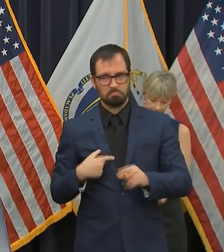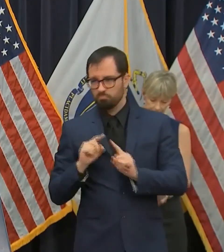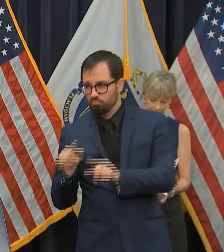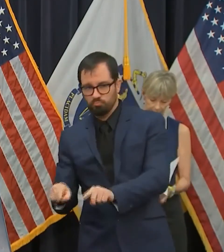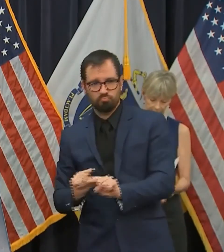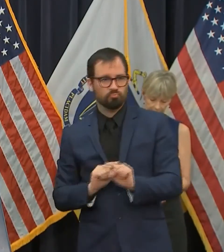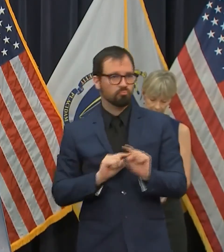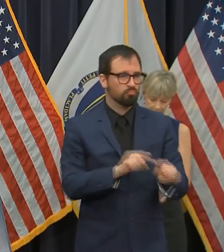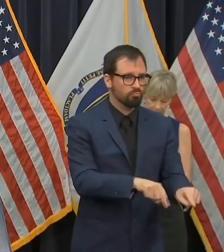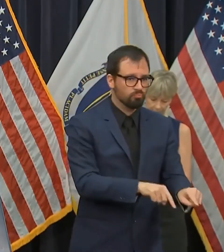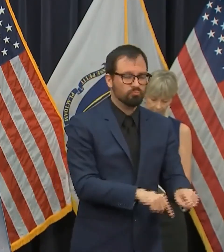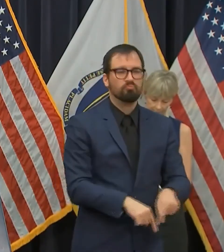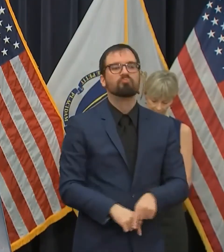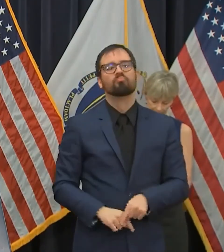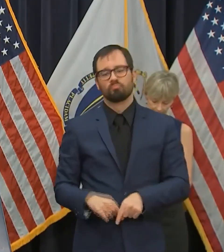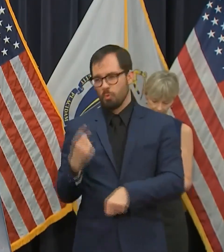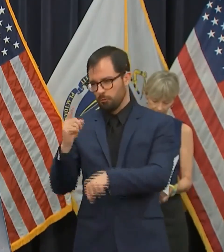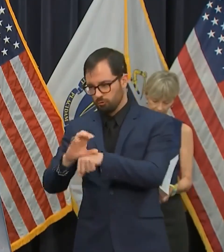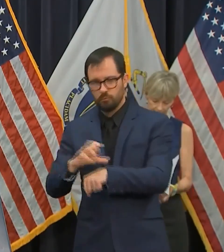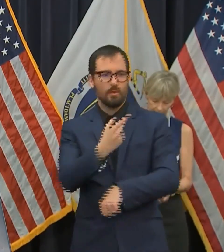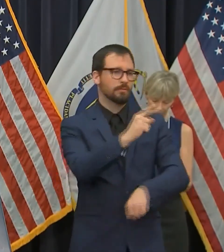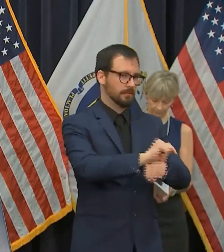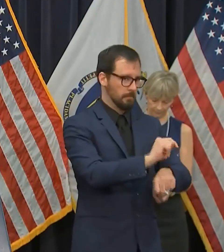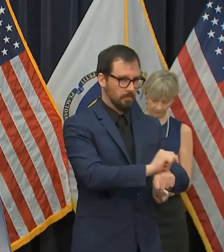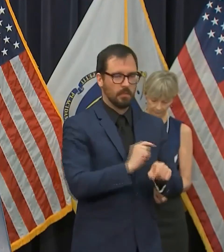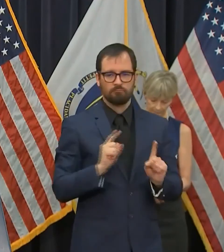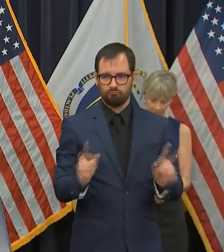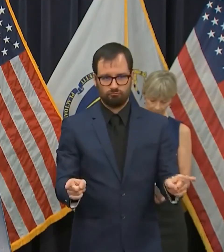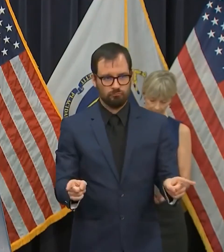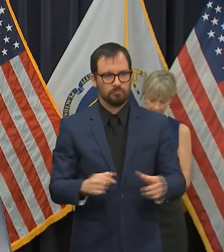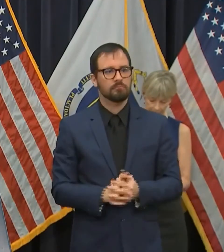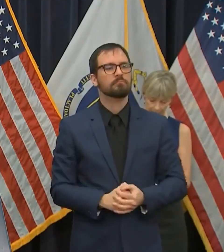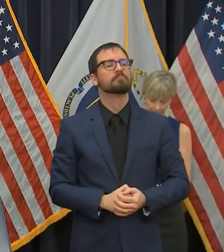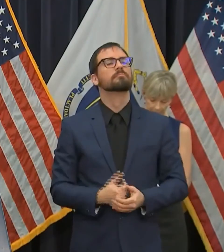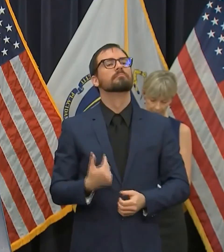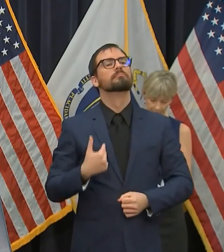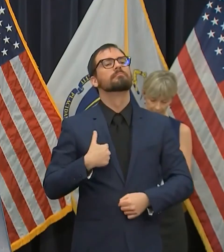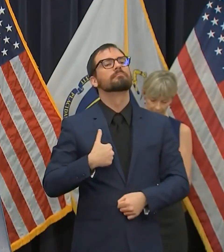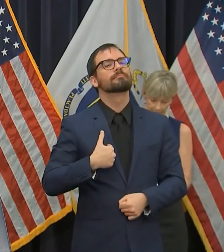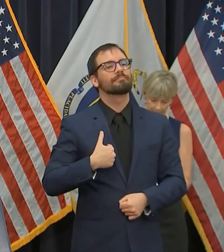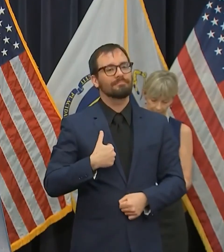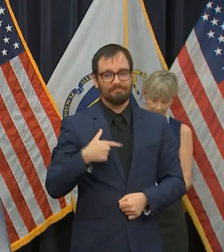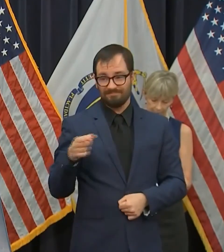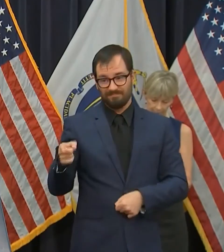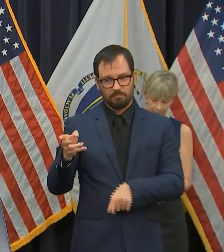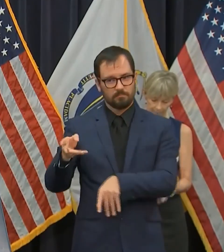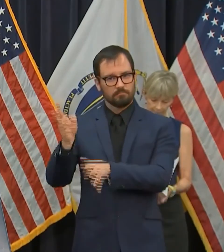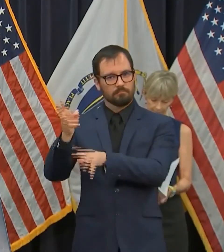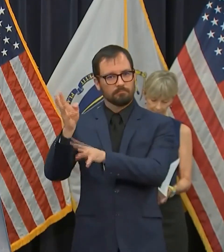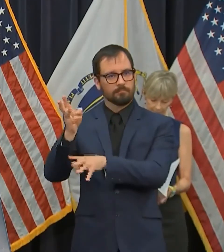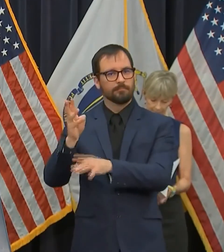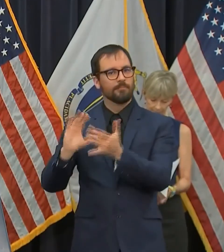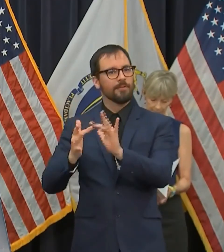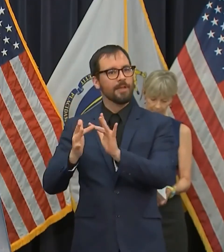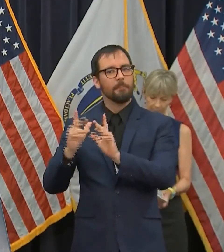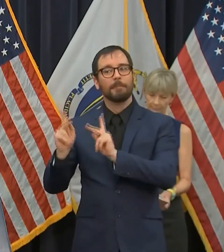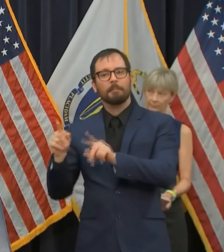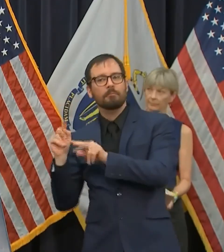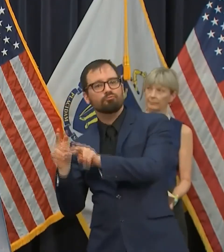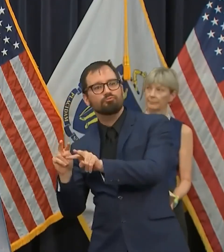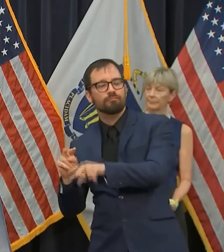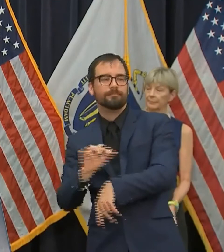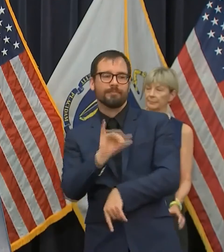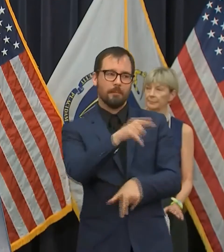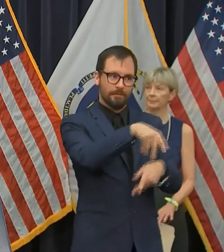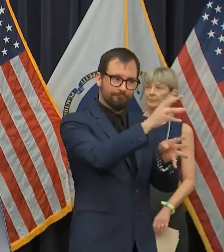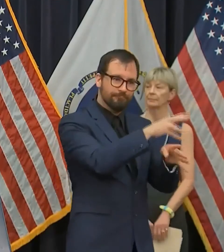As we drastically limit personal contact and force organizations and people to stop coming together, I also